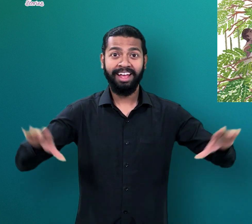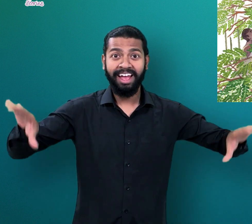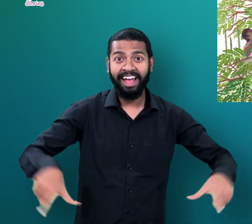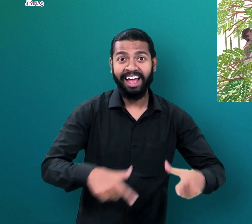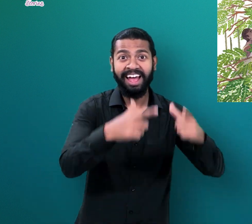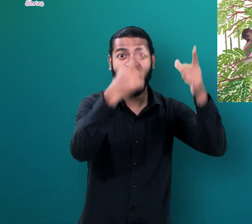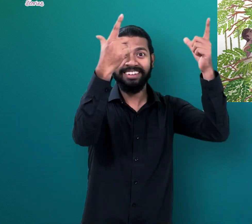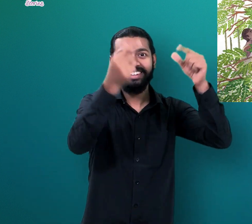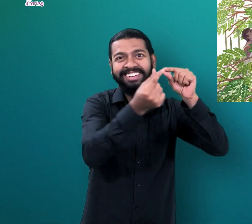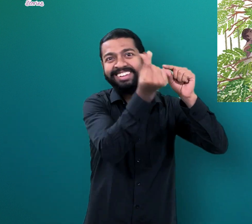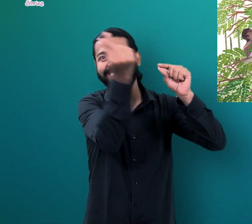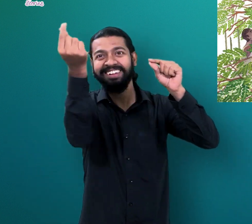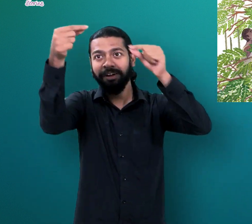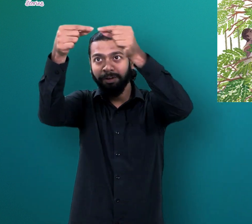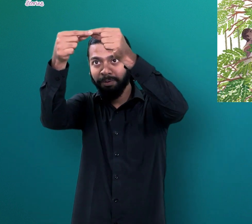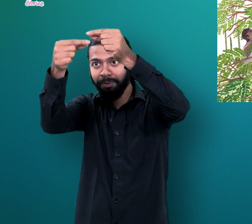I want to climb a moringa tree